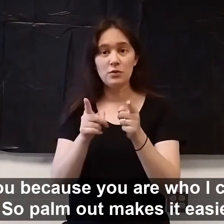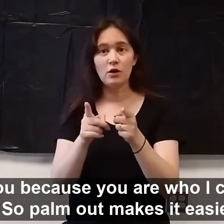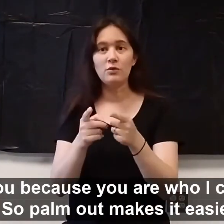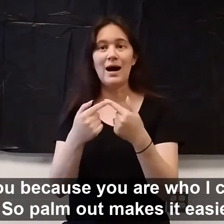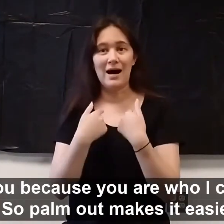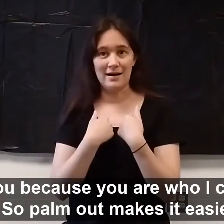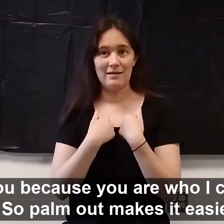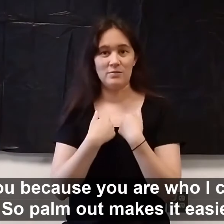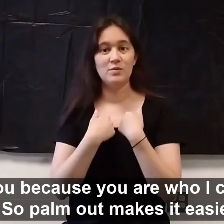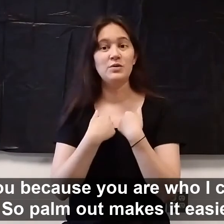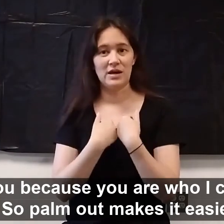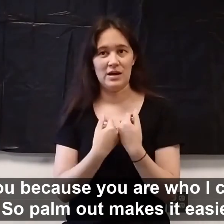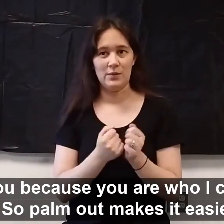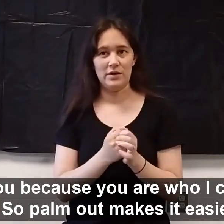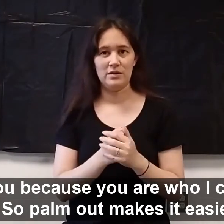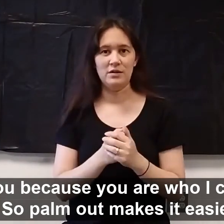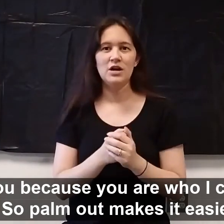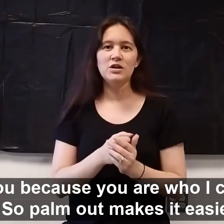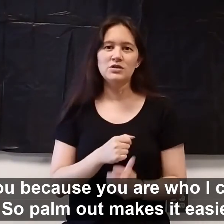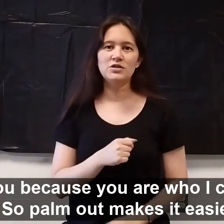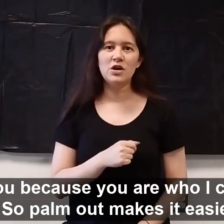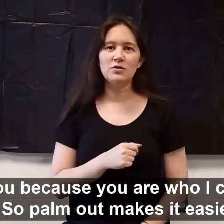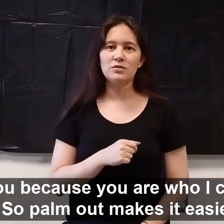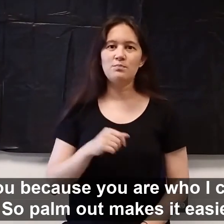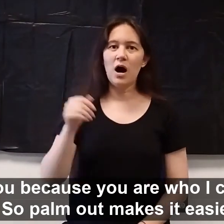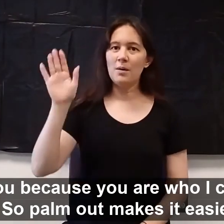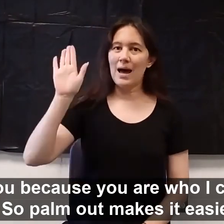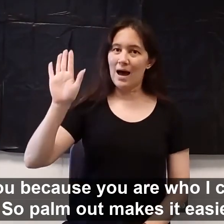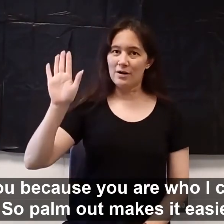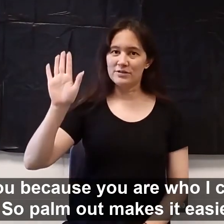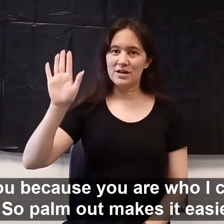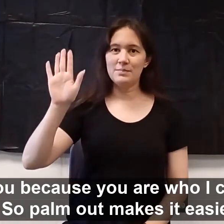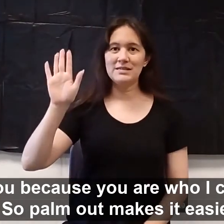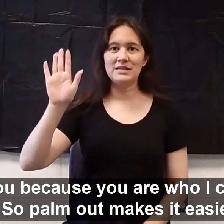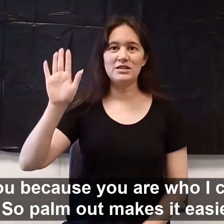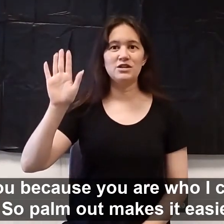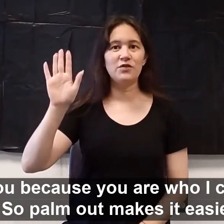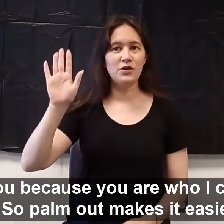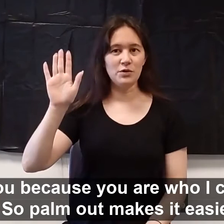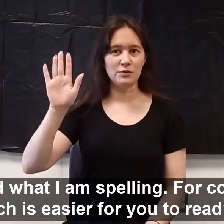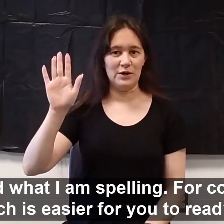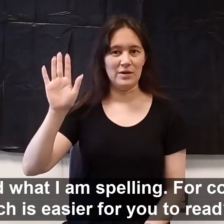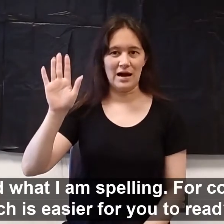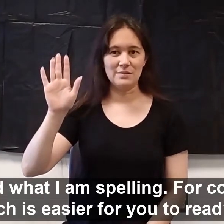who I am communicating with. So palm out makes it easier for you to read what I am